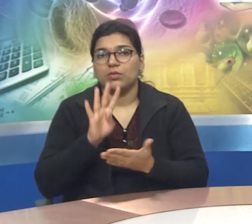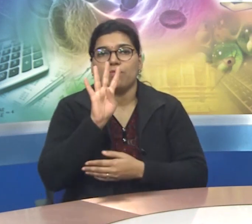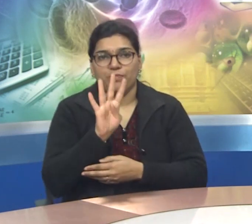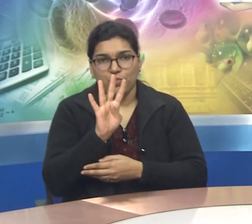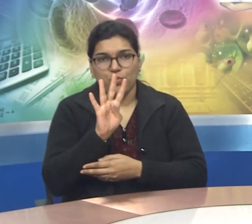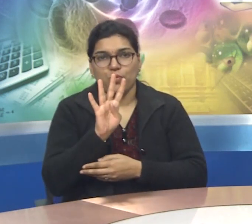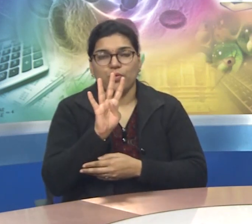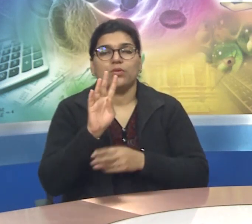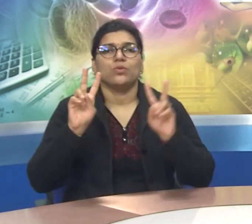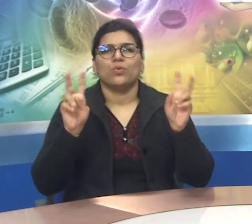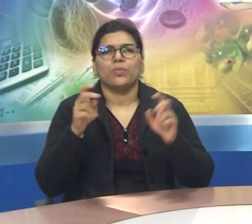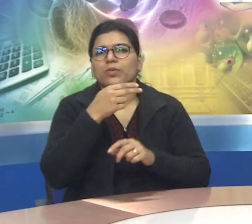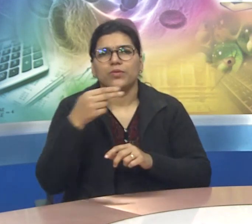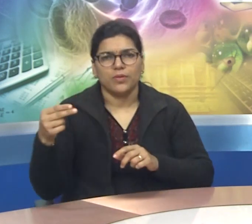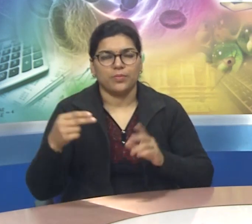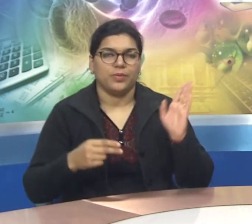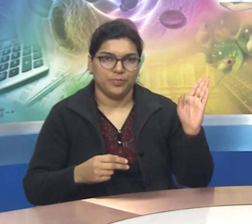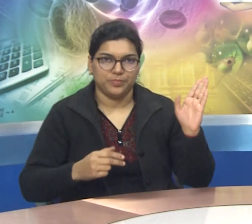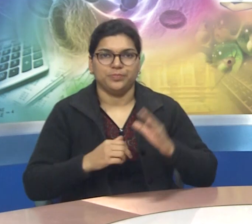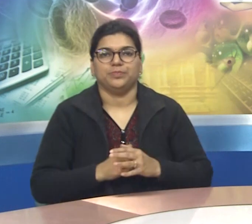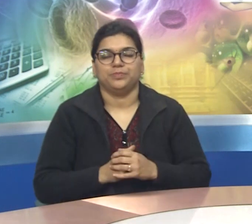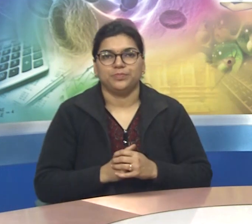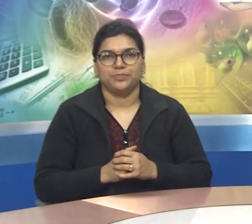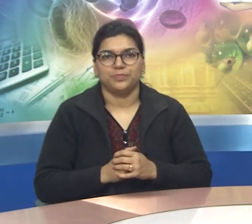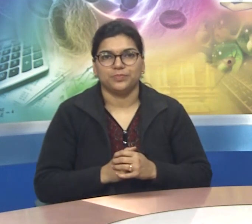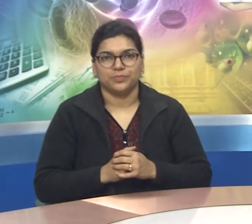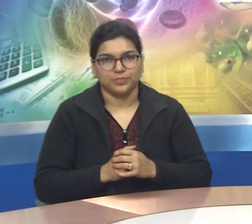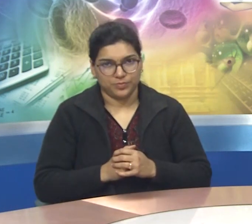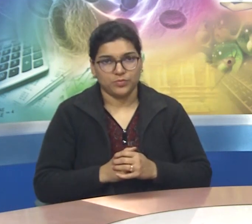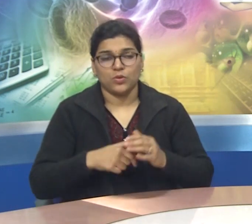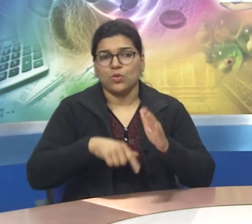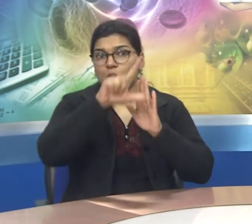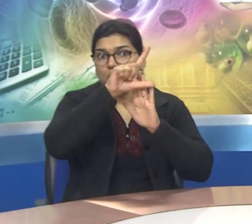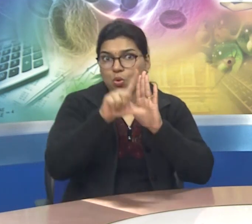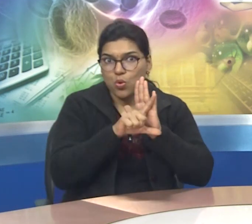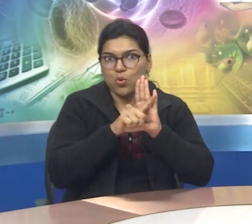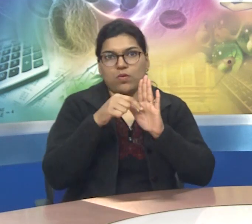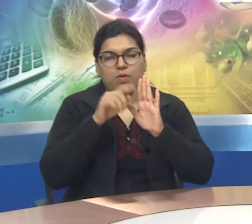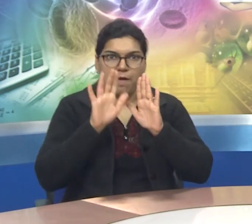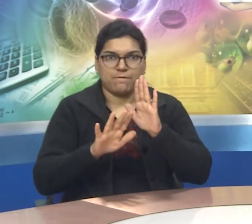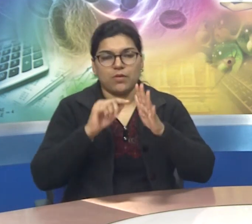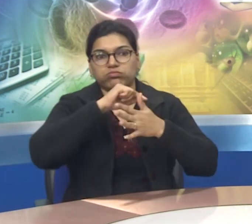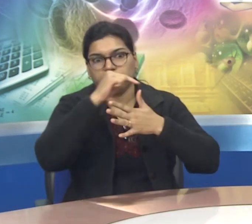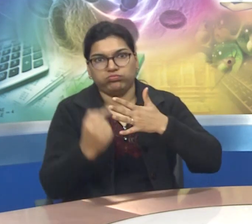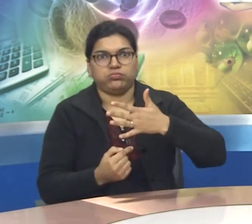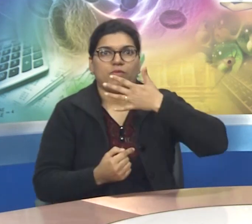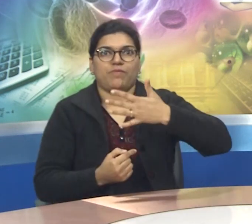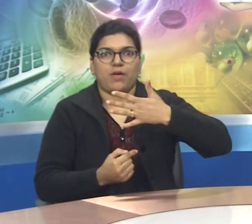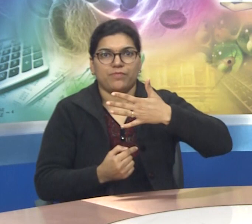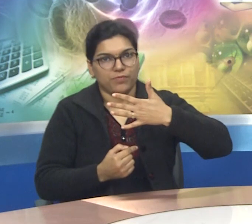secondary level. We are doing lesson number 4. Name of the lesson is shown on screen. It is